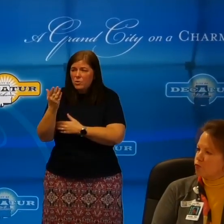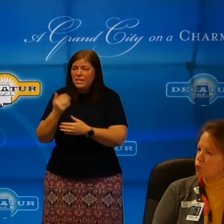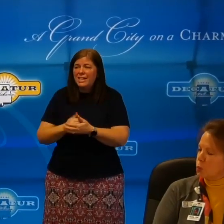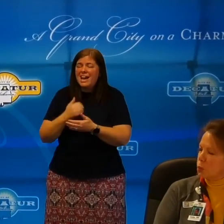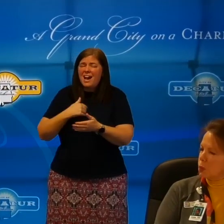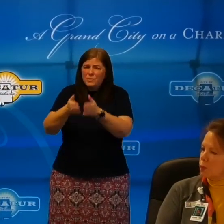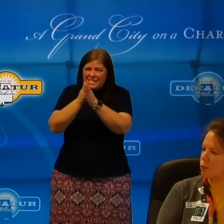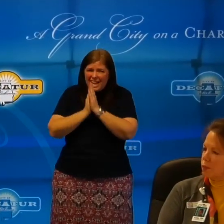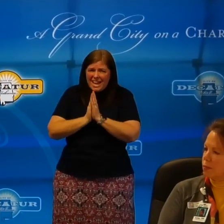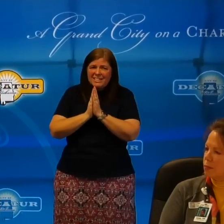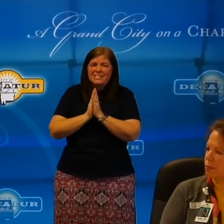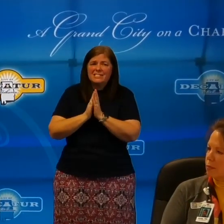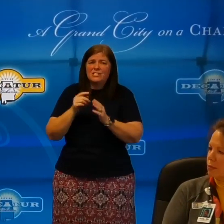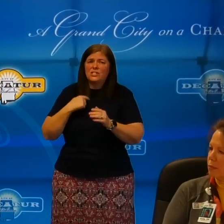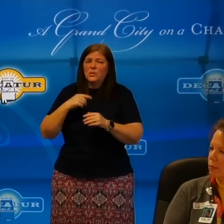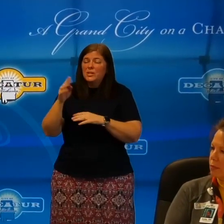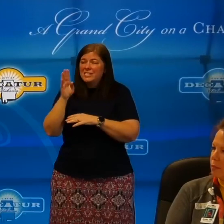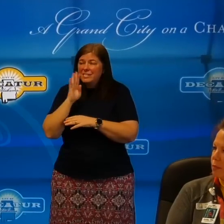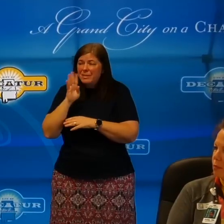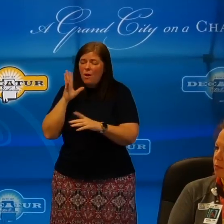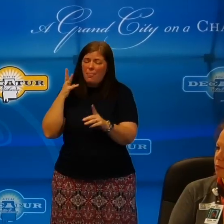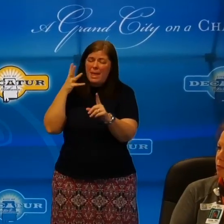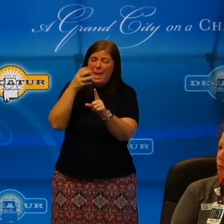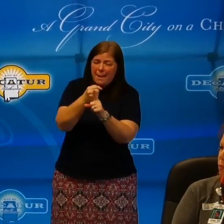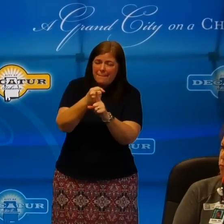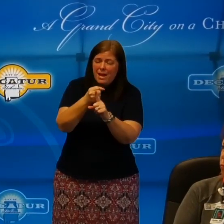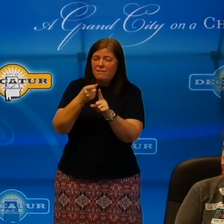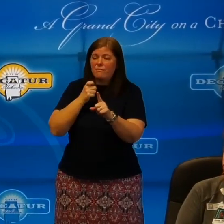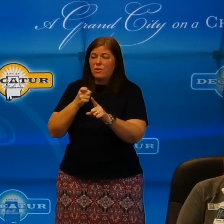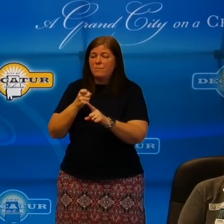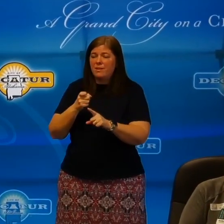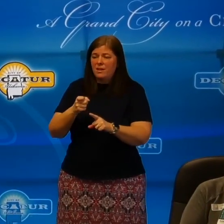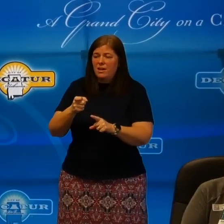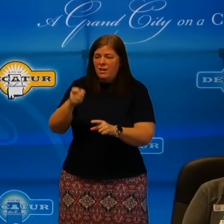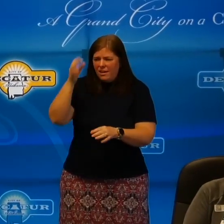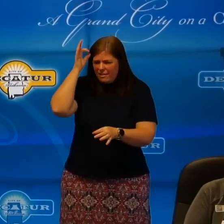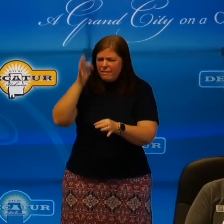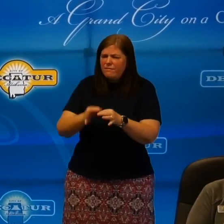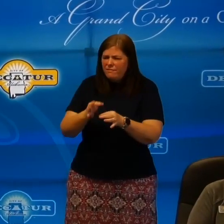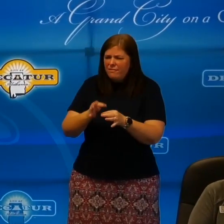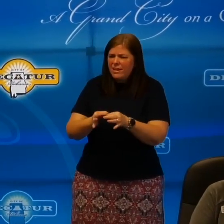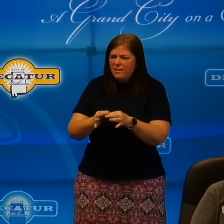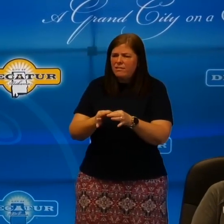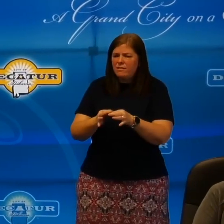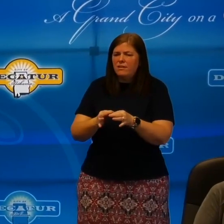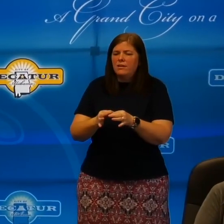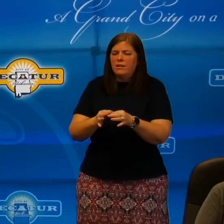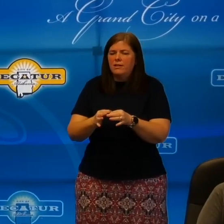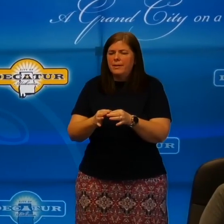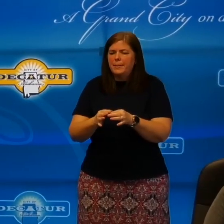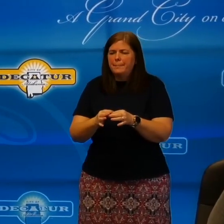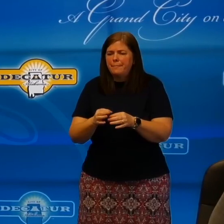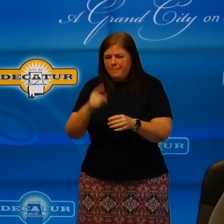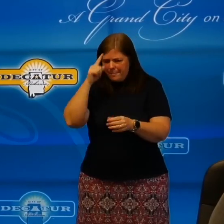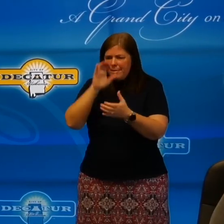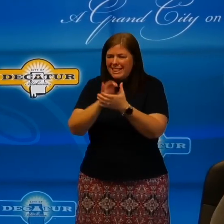was asked to speak on the impact from the faith-based communities and how they've